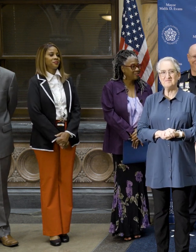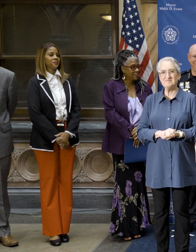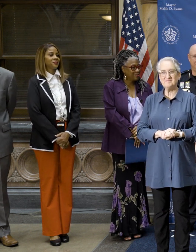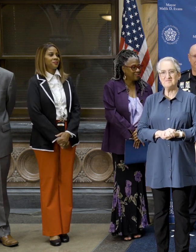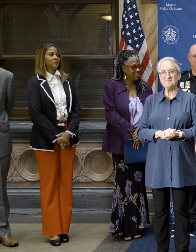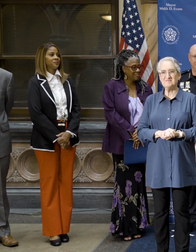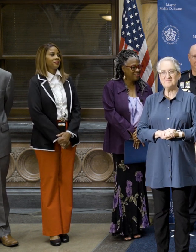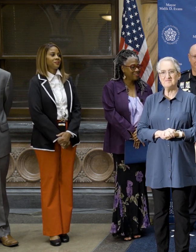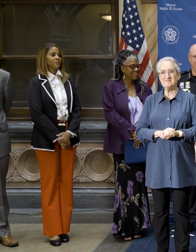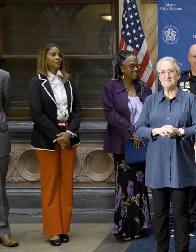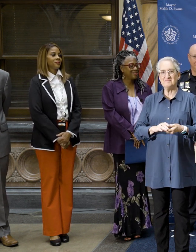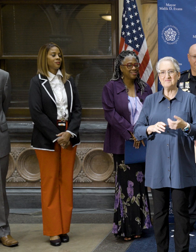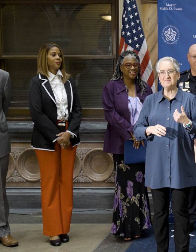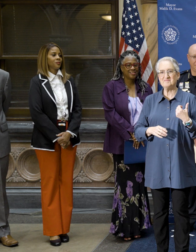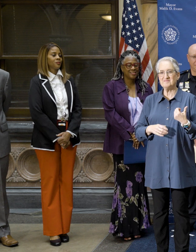Saunders,